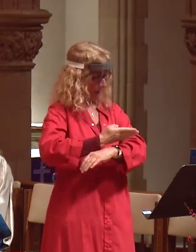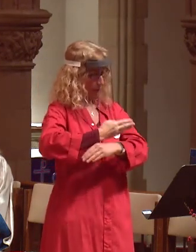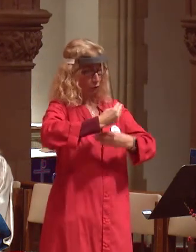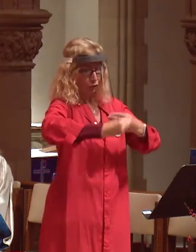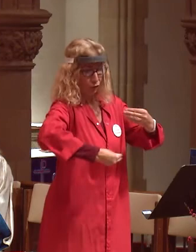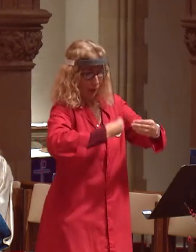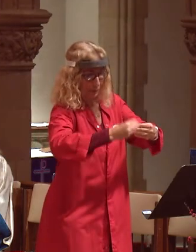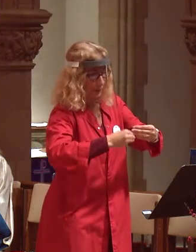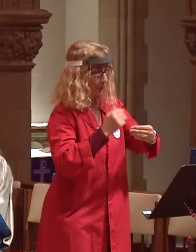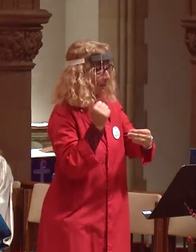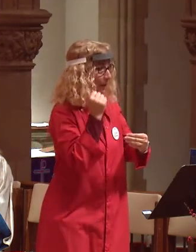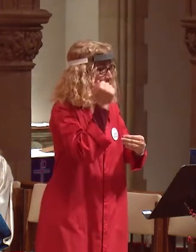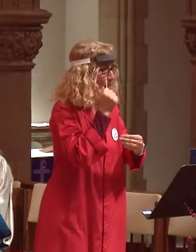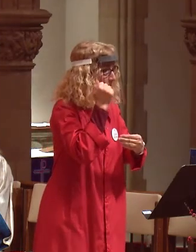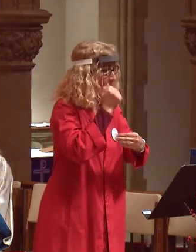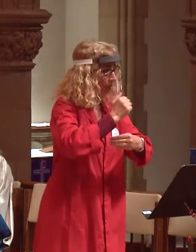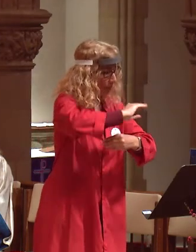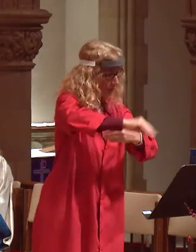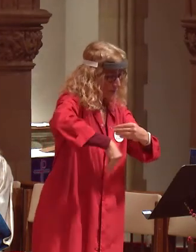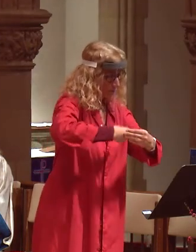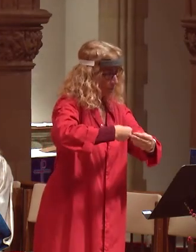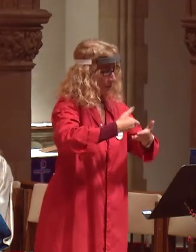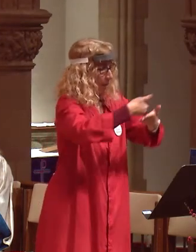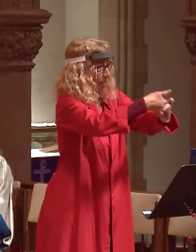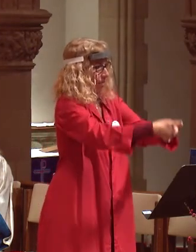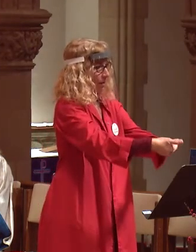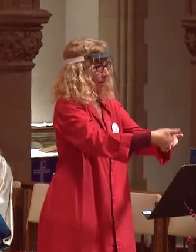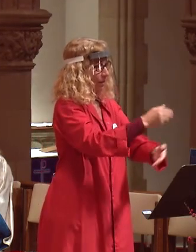bands of cloth and laid him in a manger.